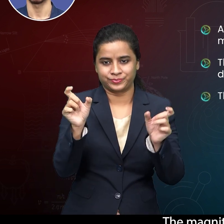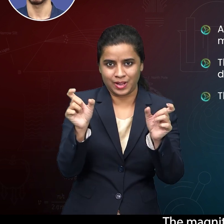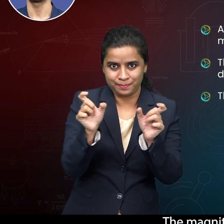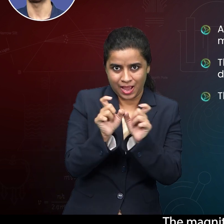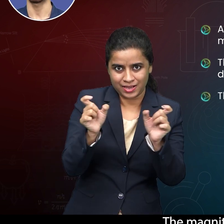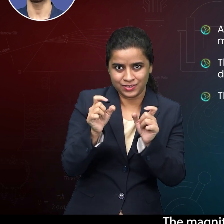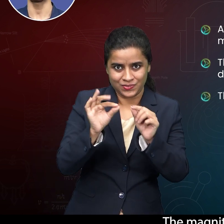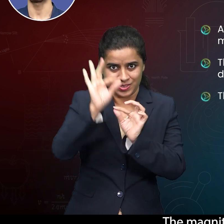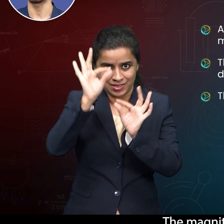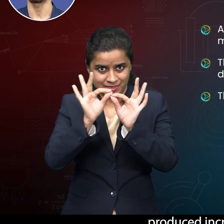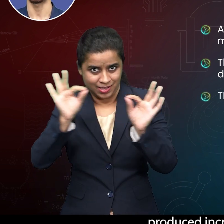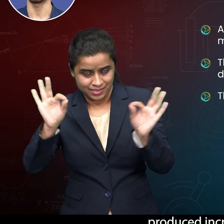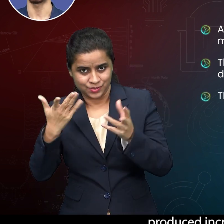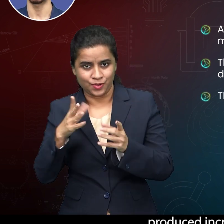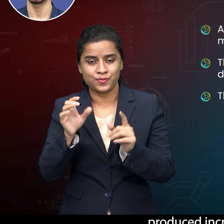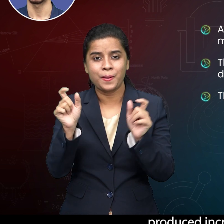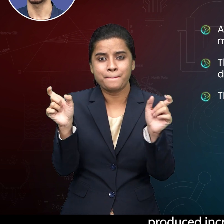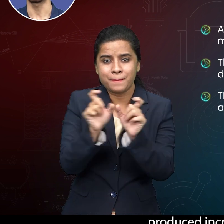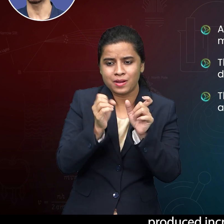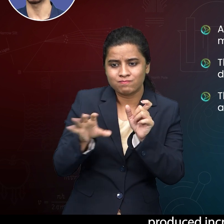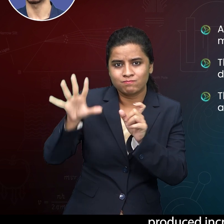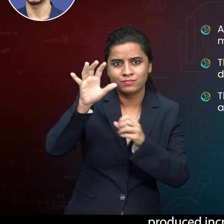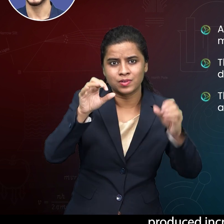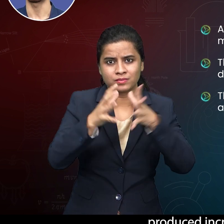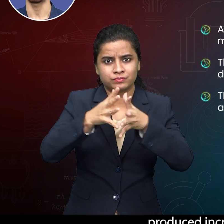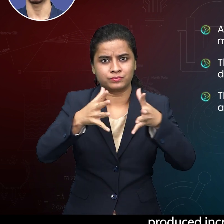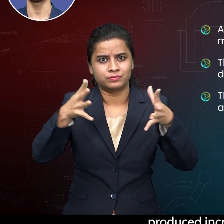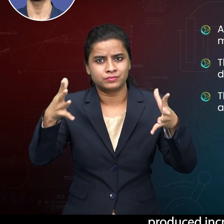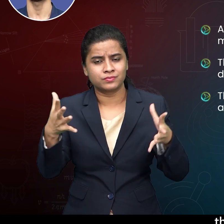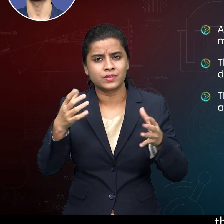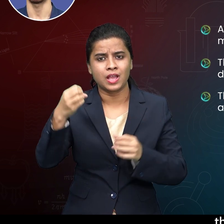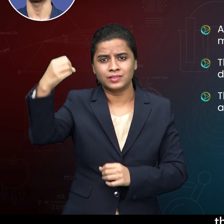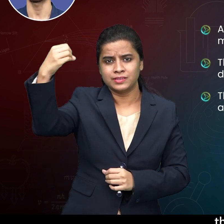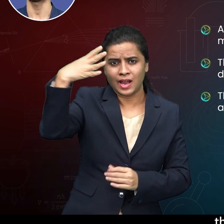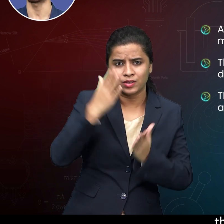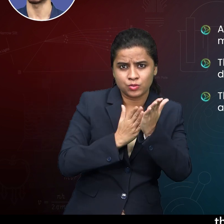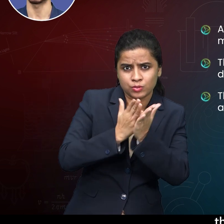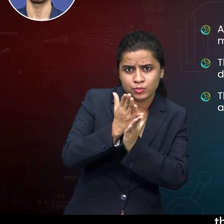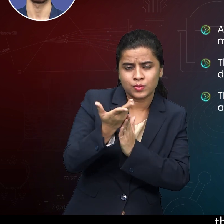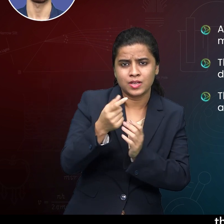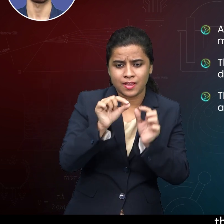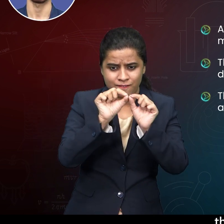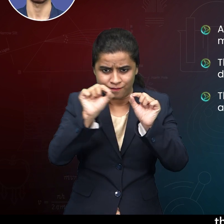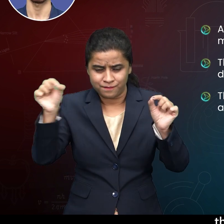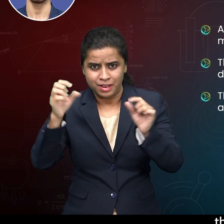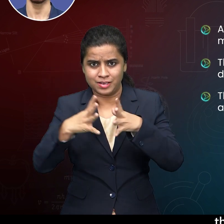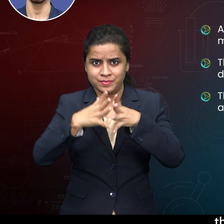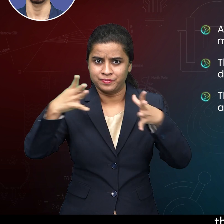magnitude of the magnetic field produced increases as the current through the wire increases.